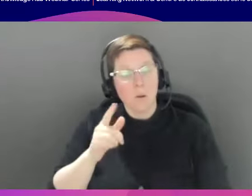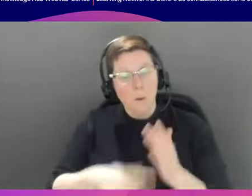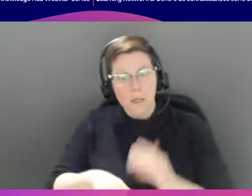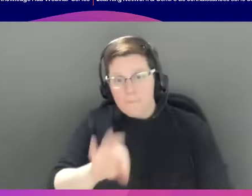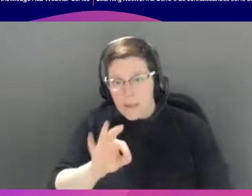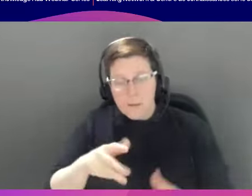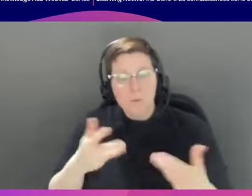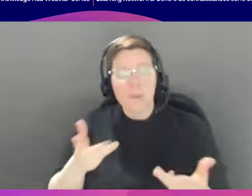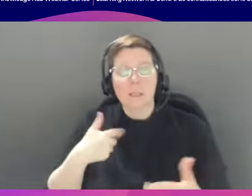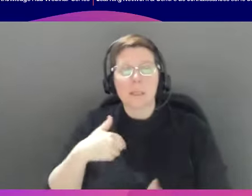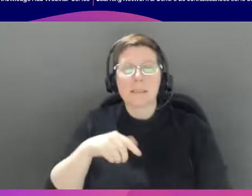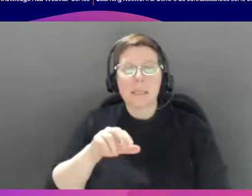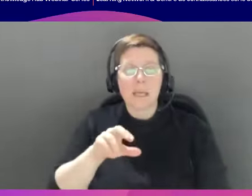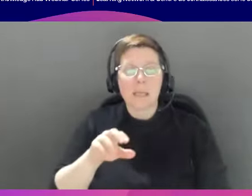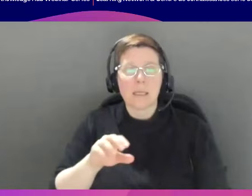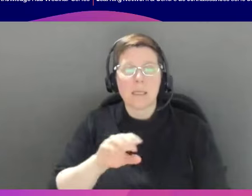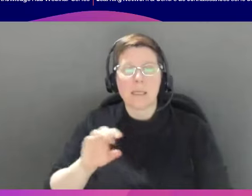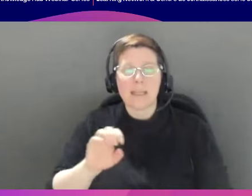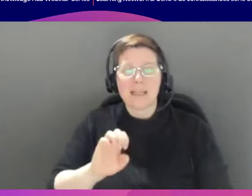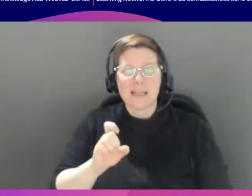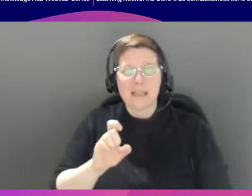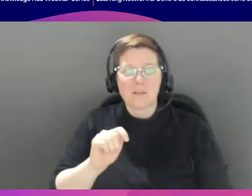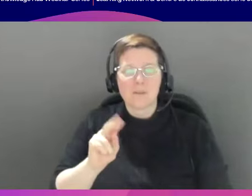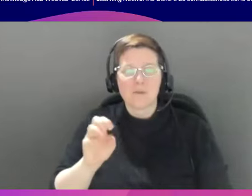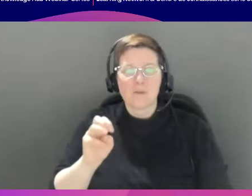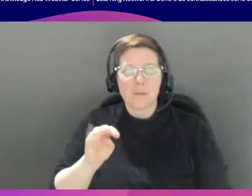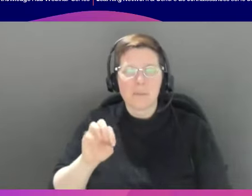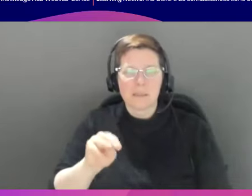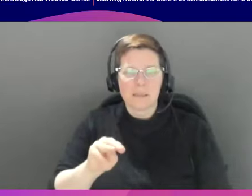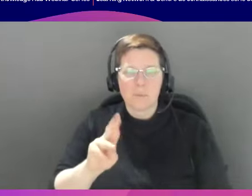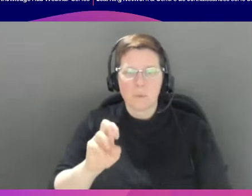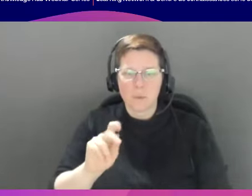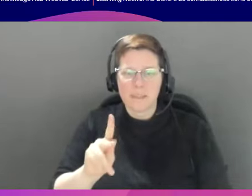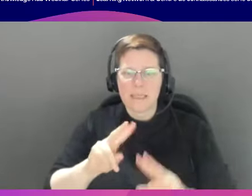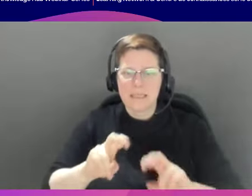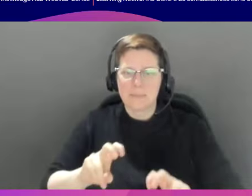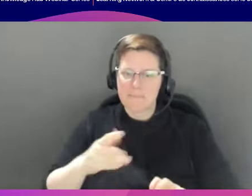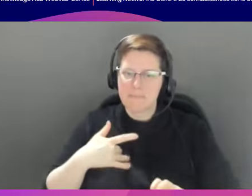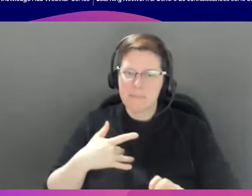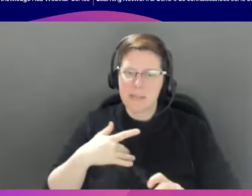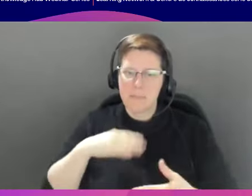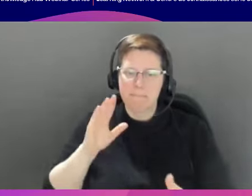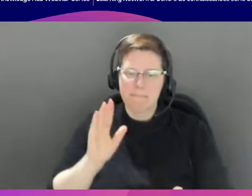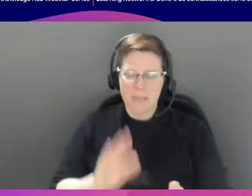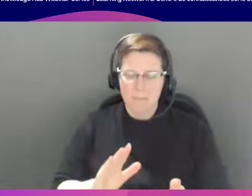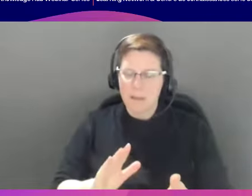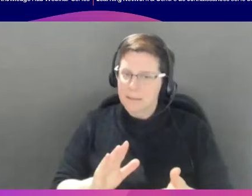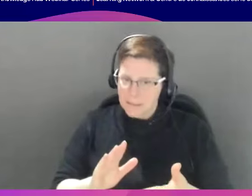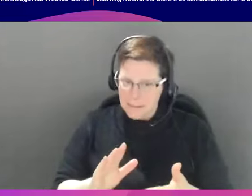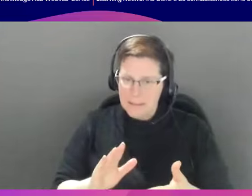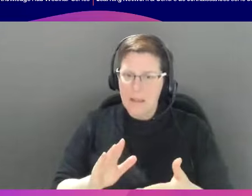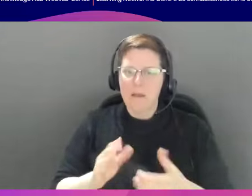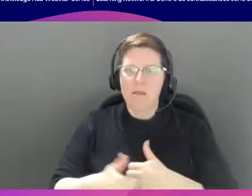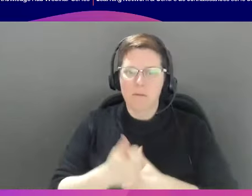that extremism risk assessment frameworks often minimize the complexities of how gendered threat can manifest. And so, for